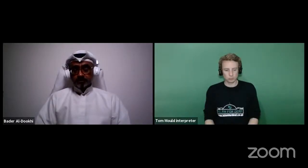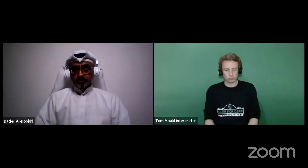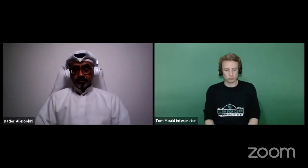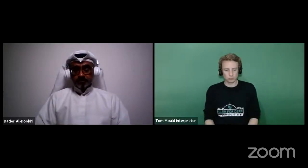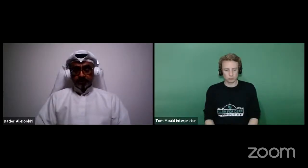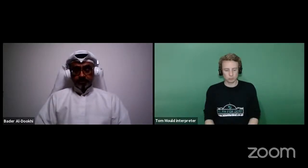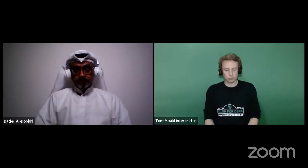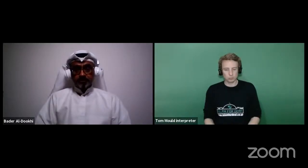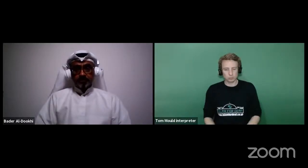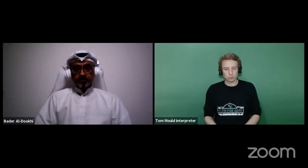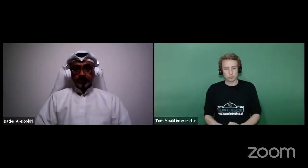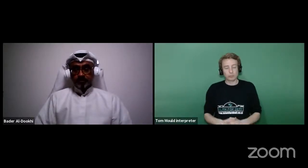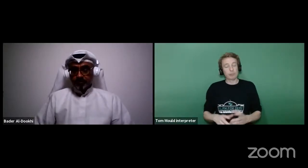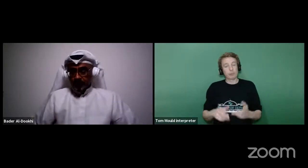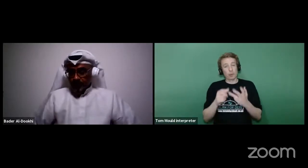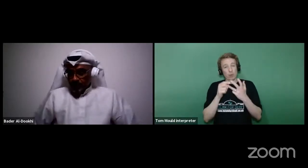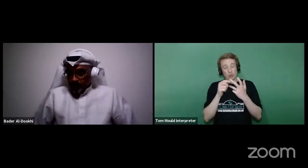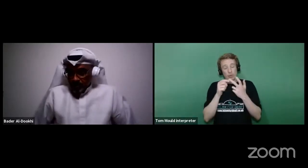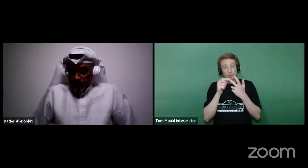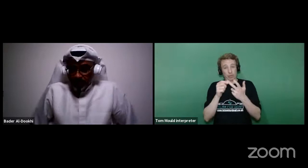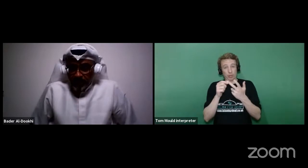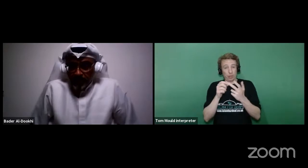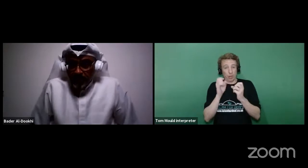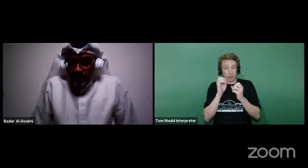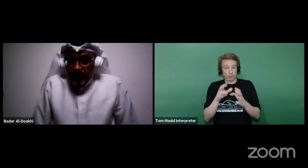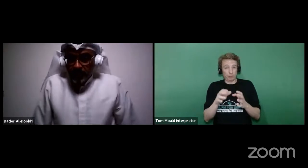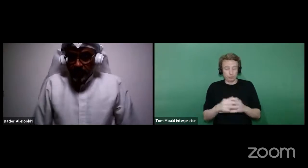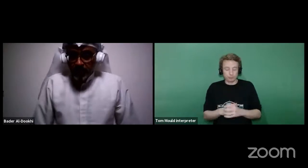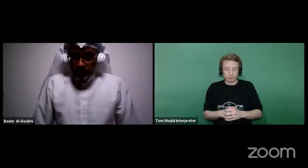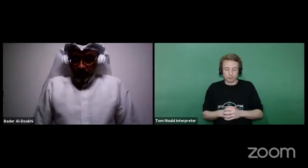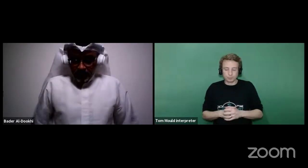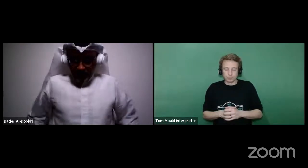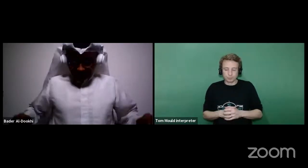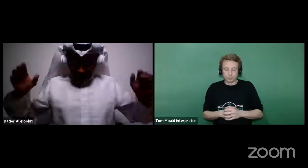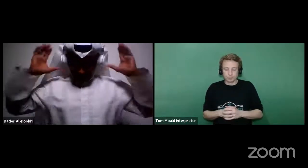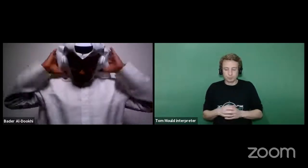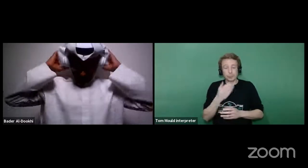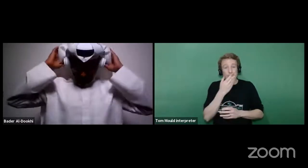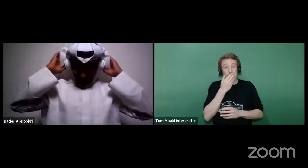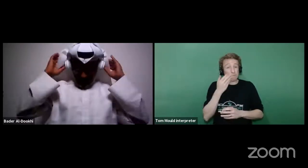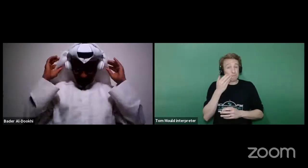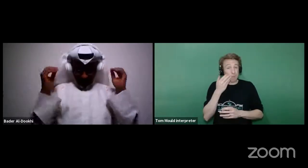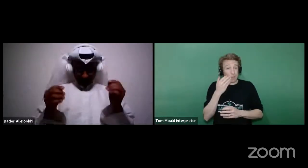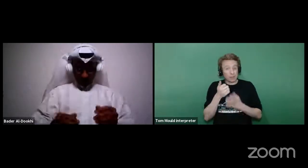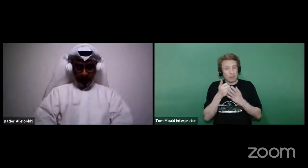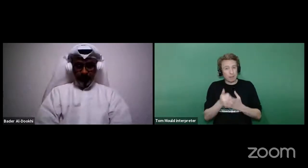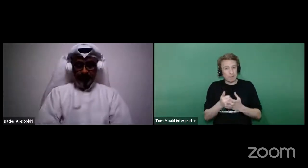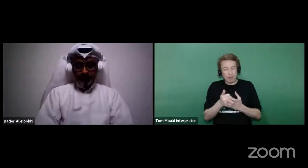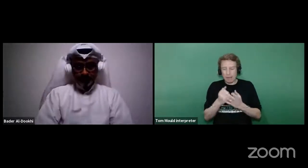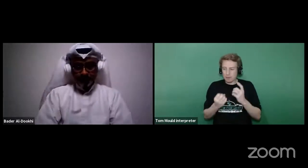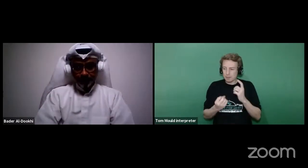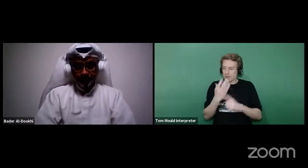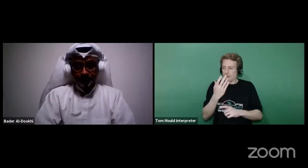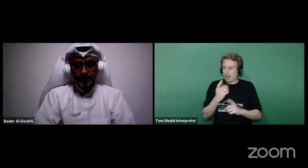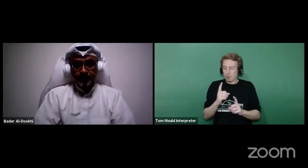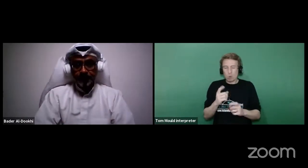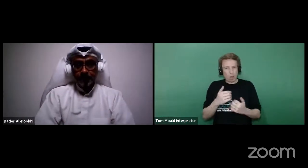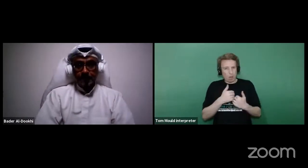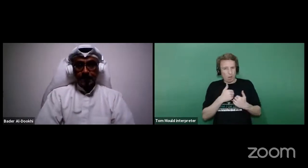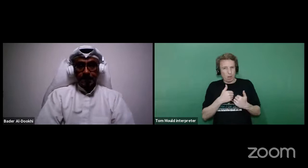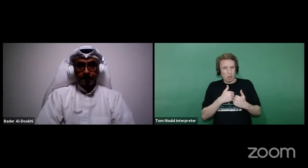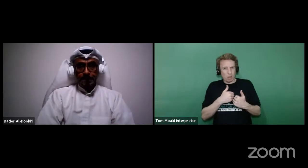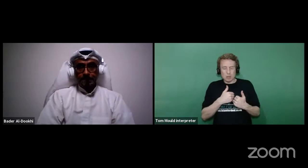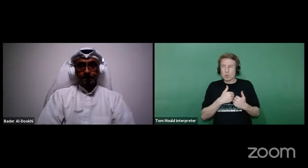The third point is that fasting develops consciousness within the heart of the slave of their